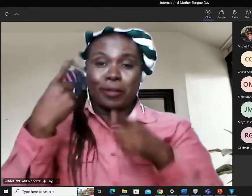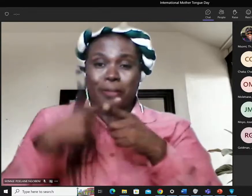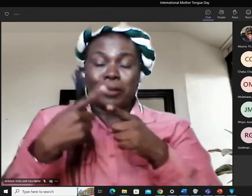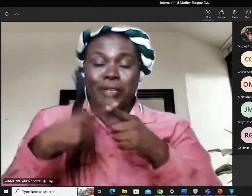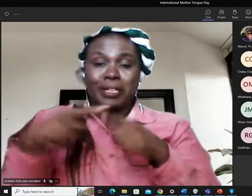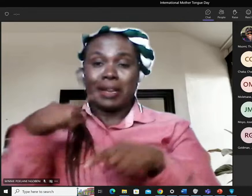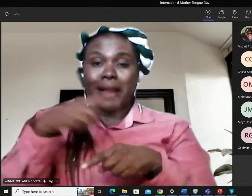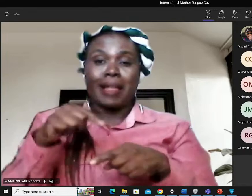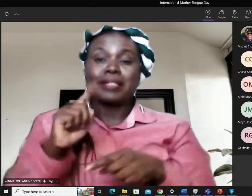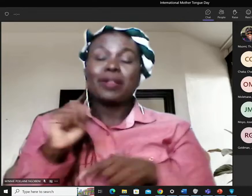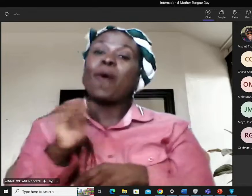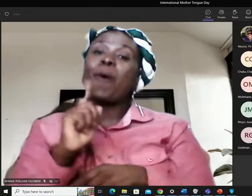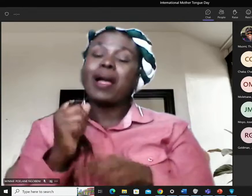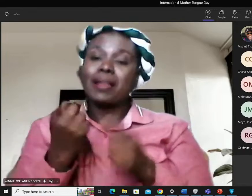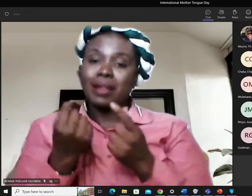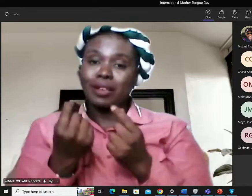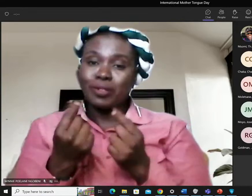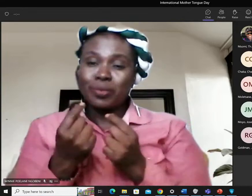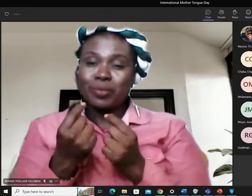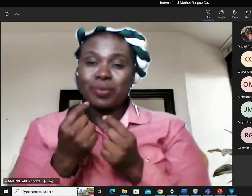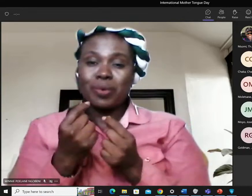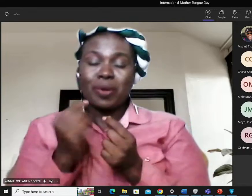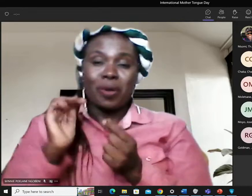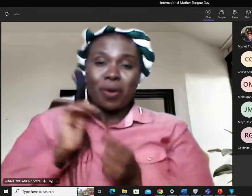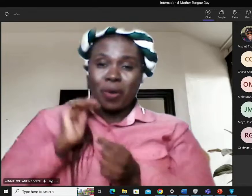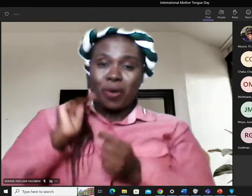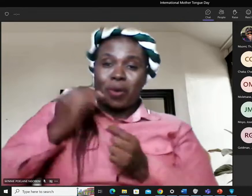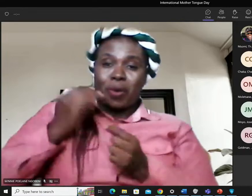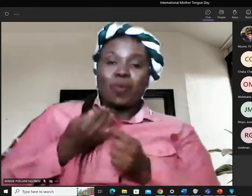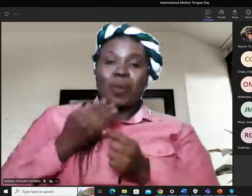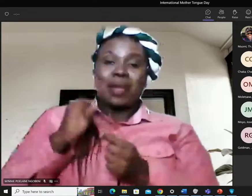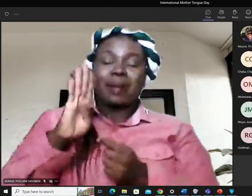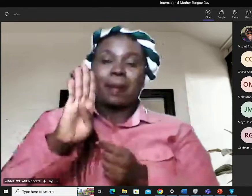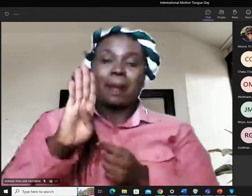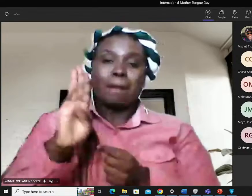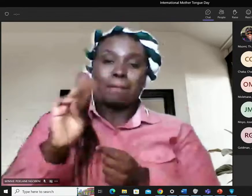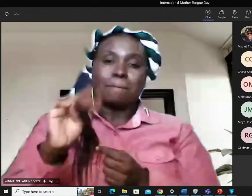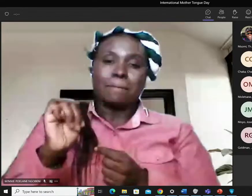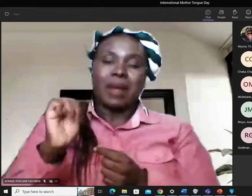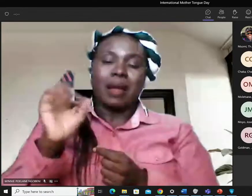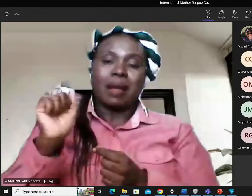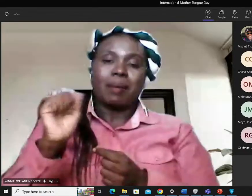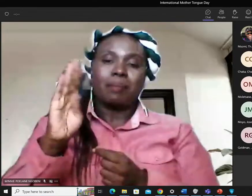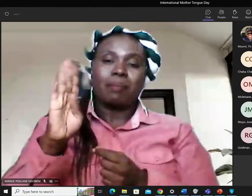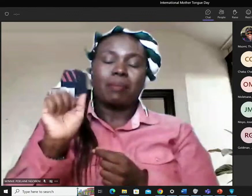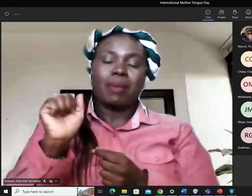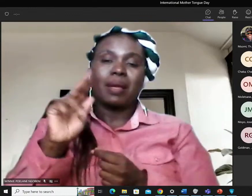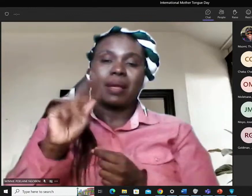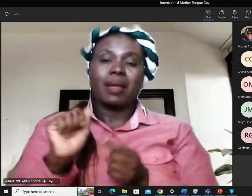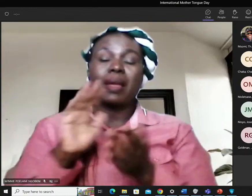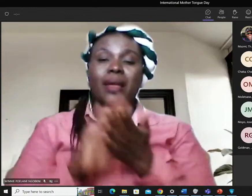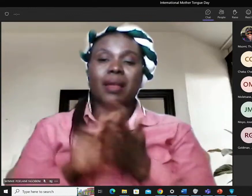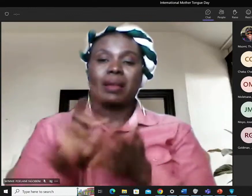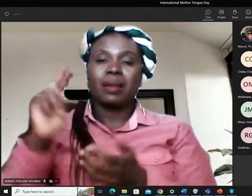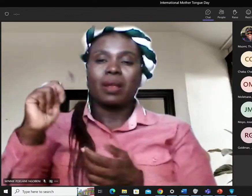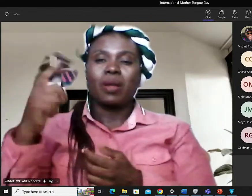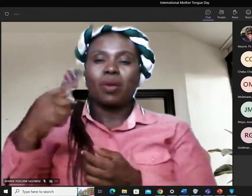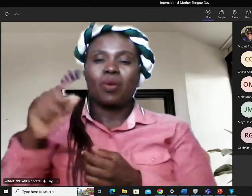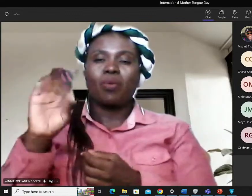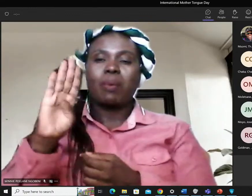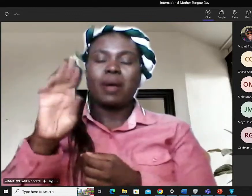do. And we have Miss Andy Lemamba and Mr. Tebo Ngubane. Thank you.